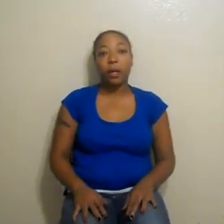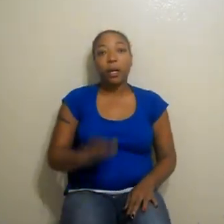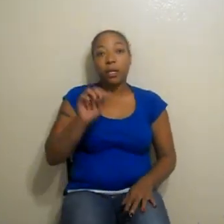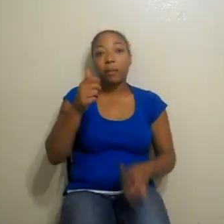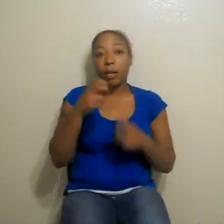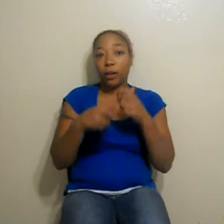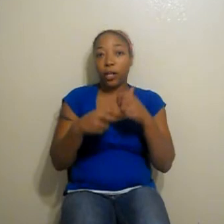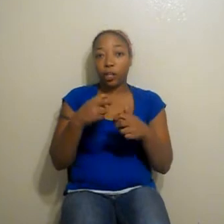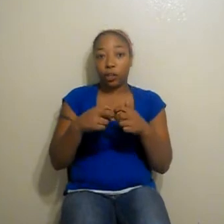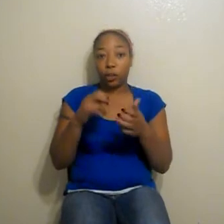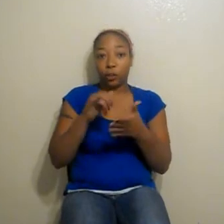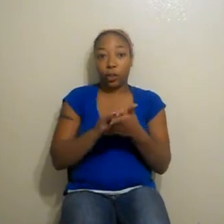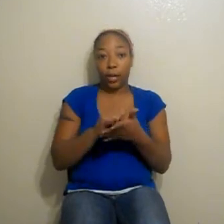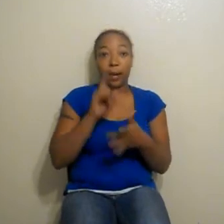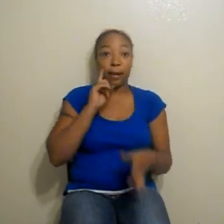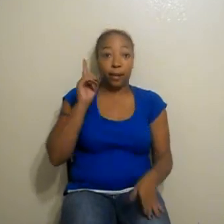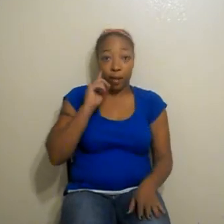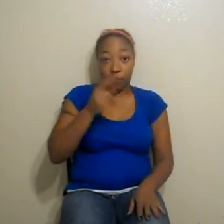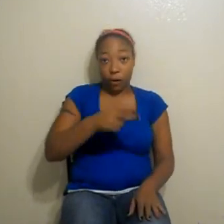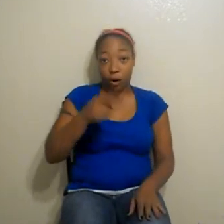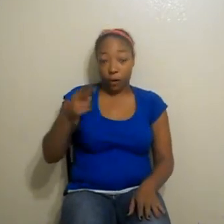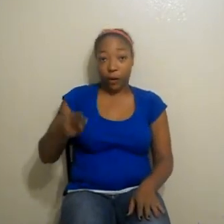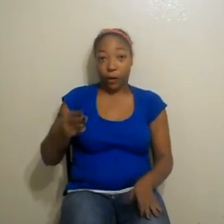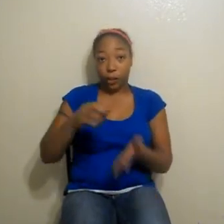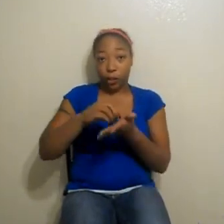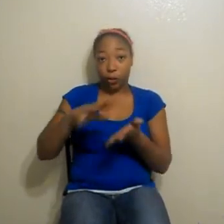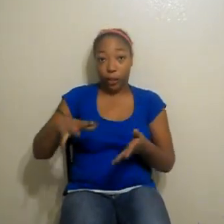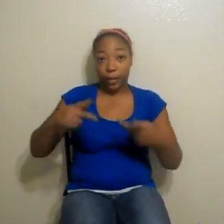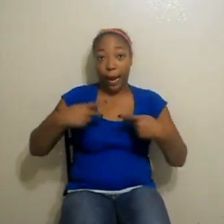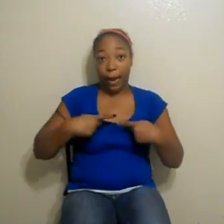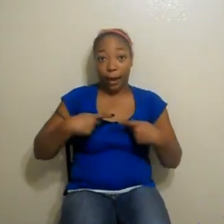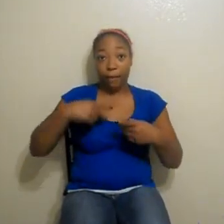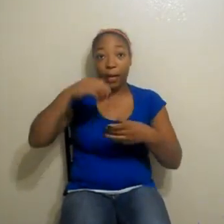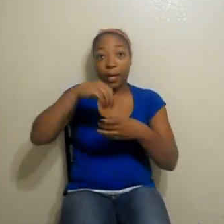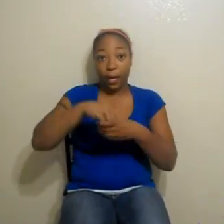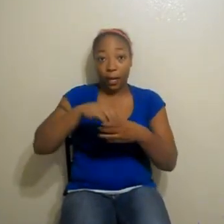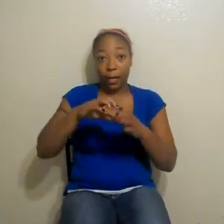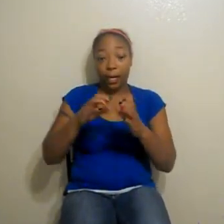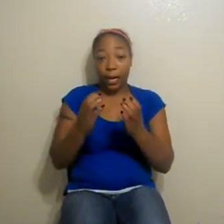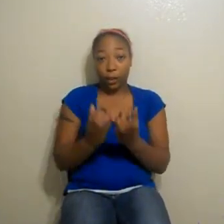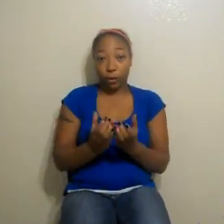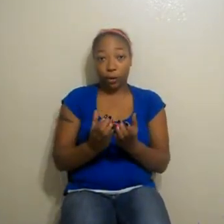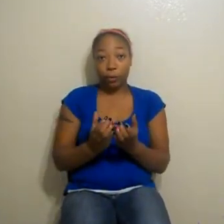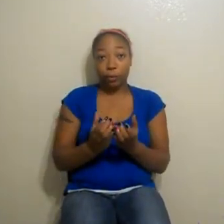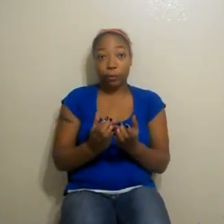Some other issues that deaf and hard of hearing students have in the classroom